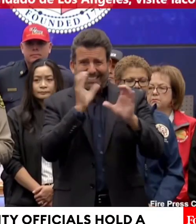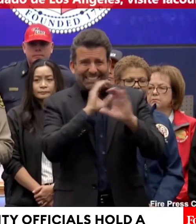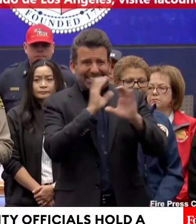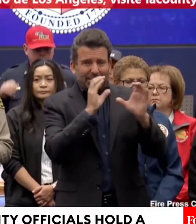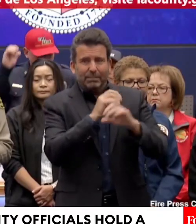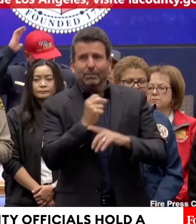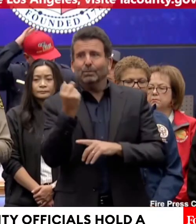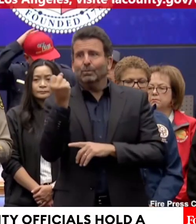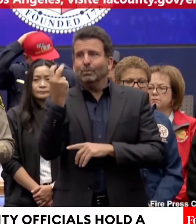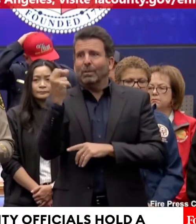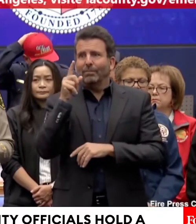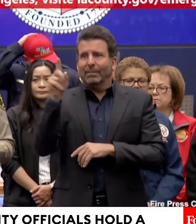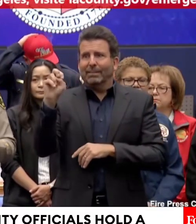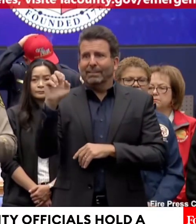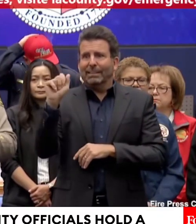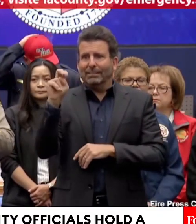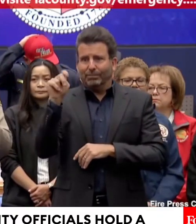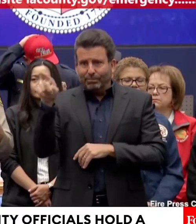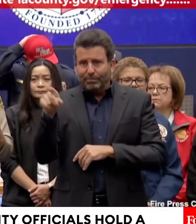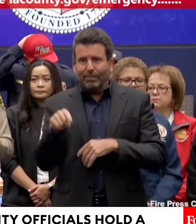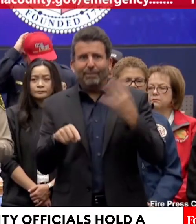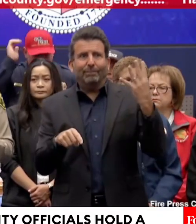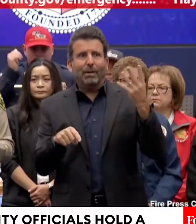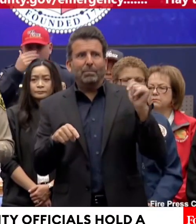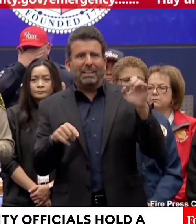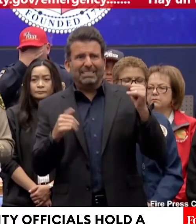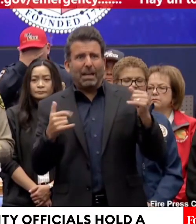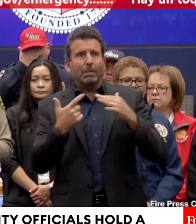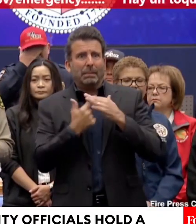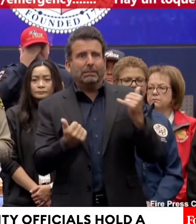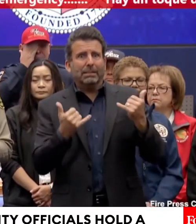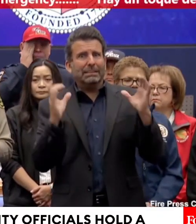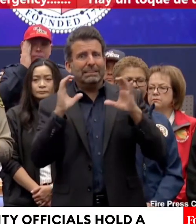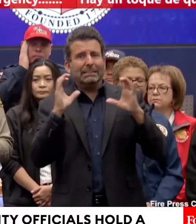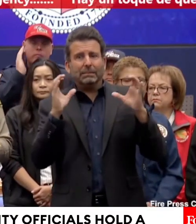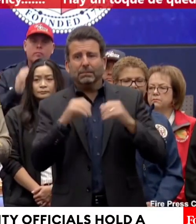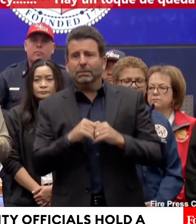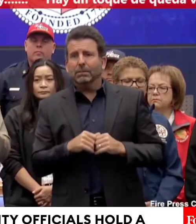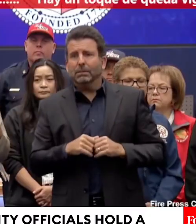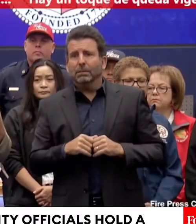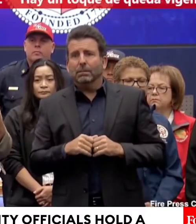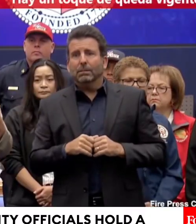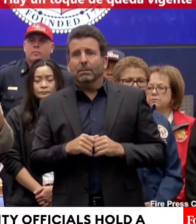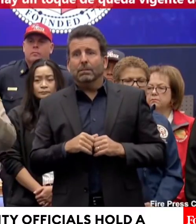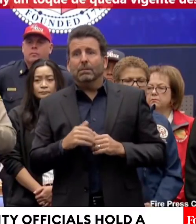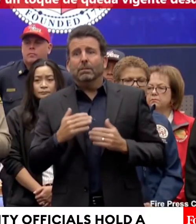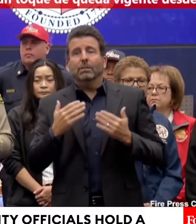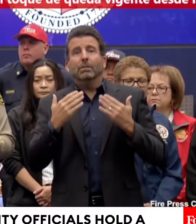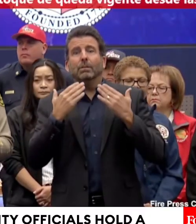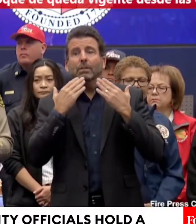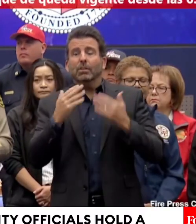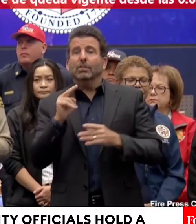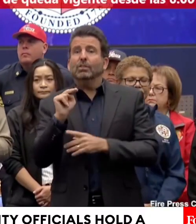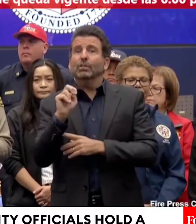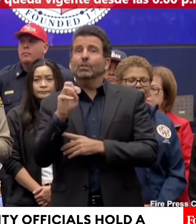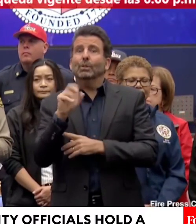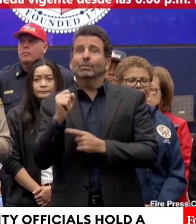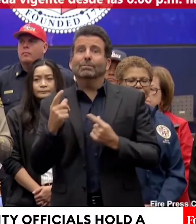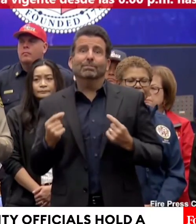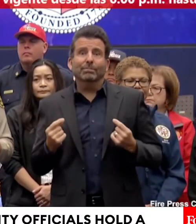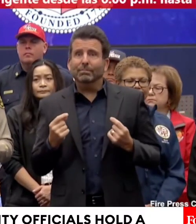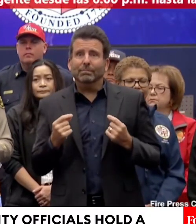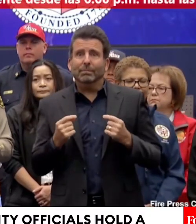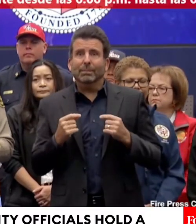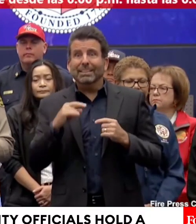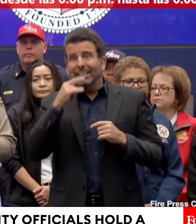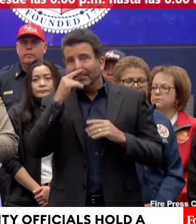Palisades. If there's any good news, there's no juveniles that are missing within those numbers. But I know just coming here this morning,